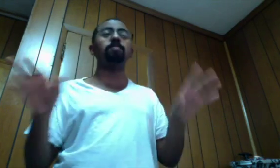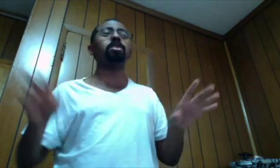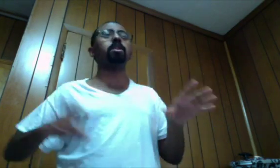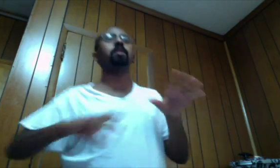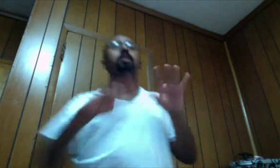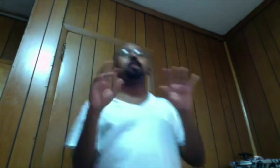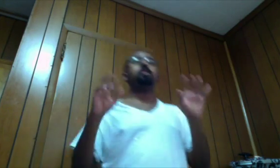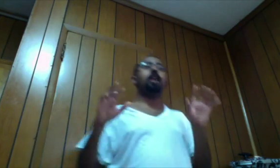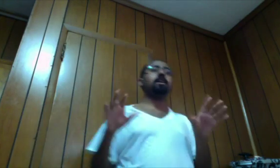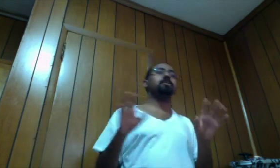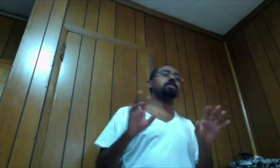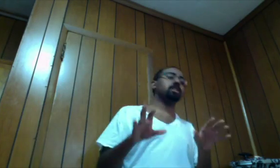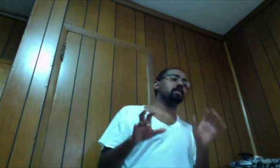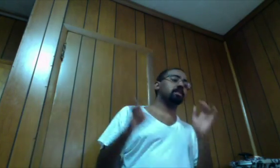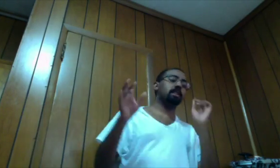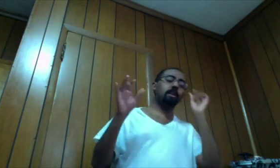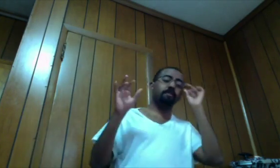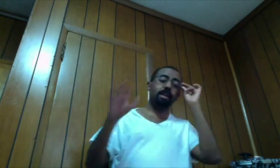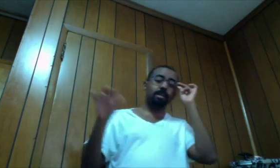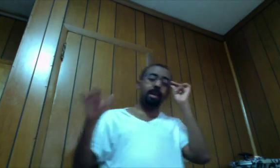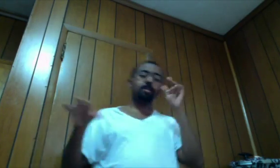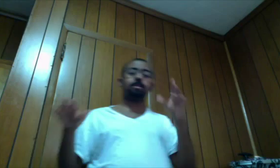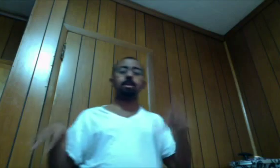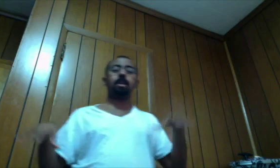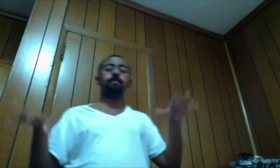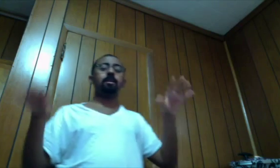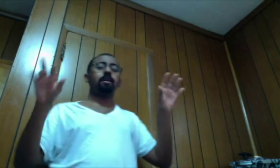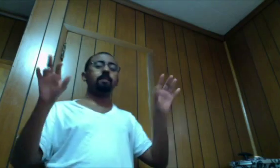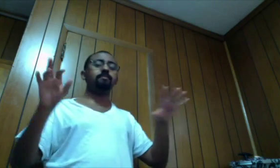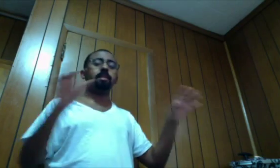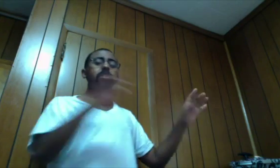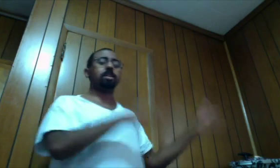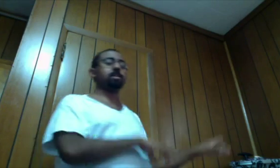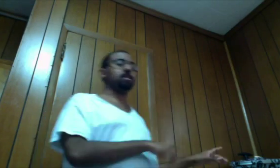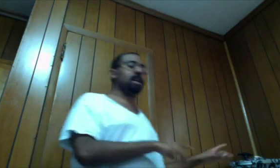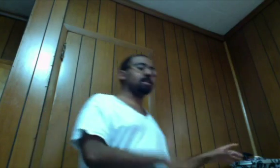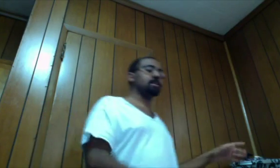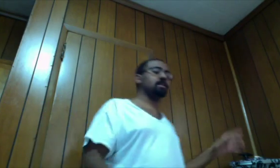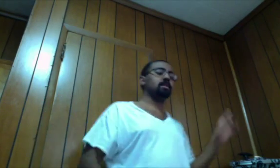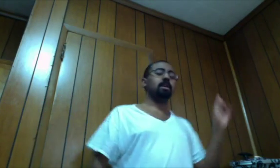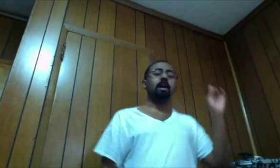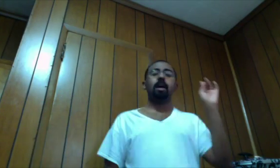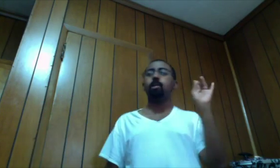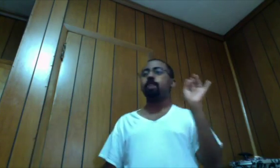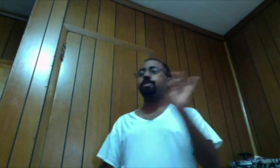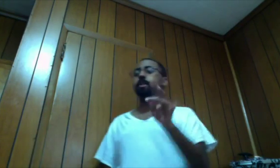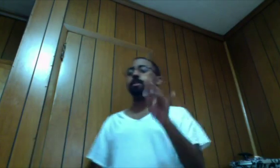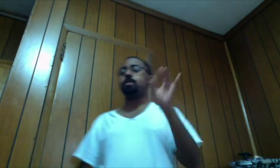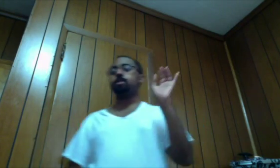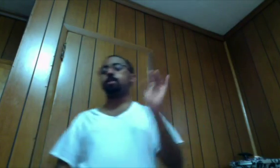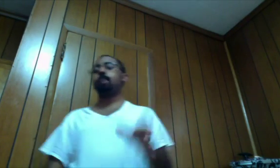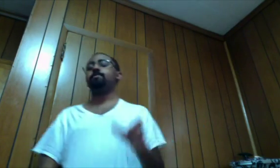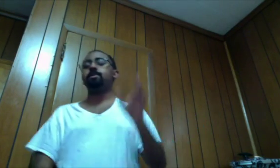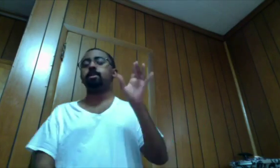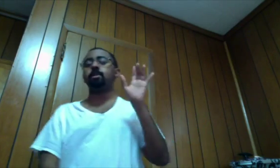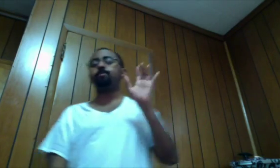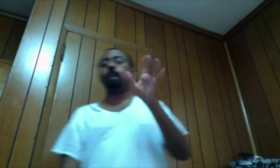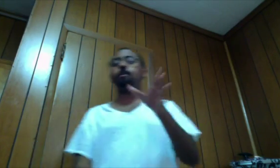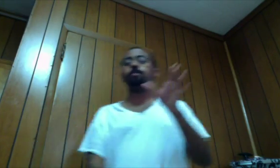shit. Her eye color changes. Now, if that's not the same umbrella chick as the last season... what I think is her semblance is probably